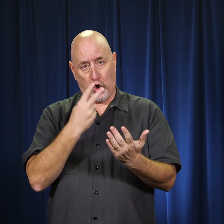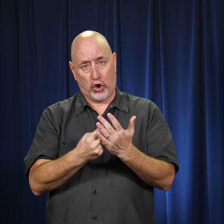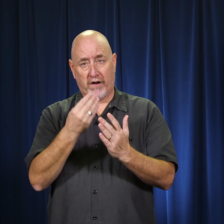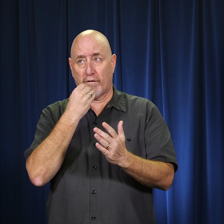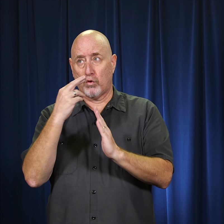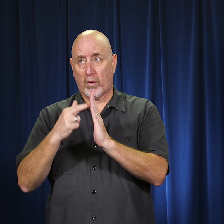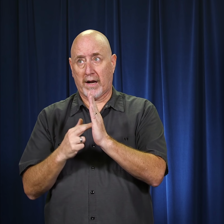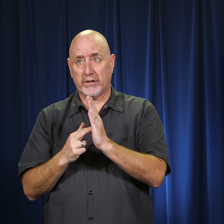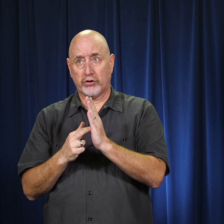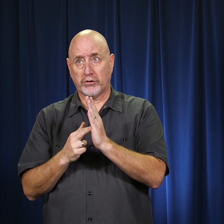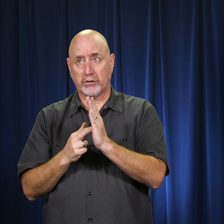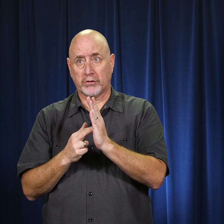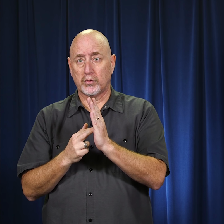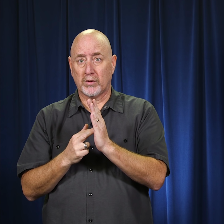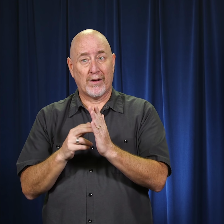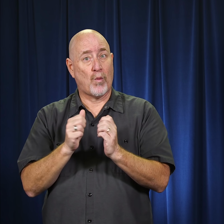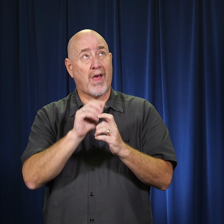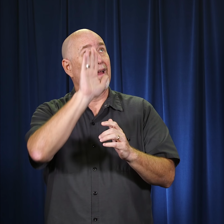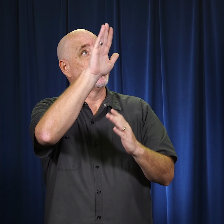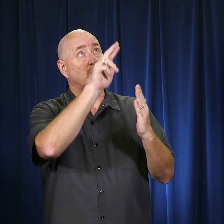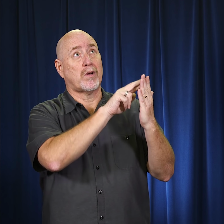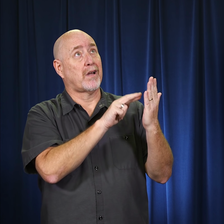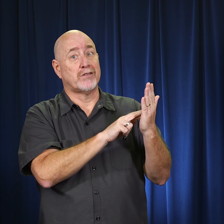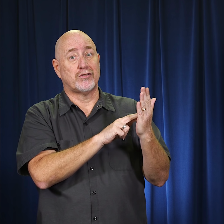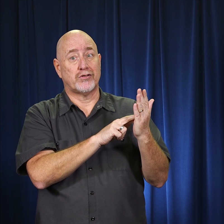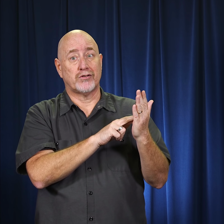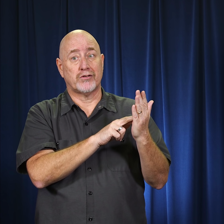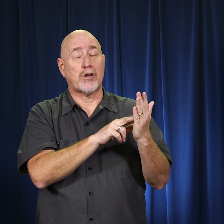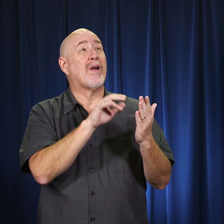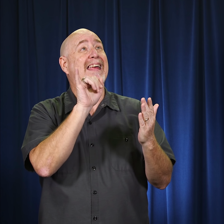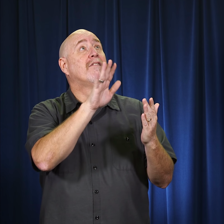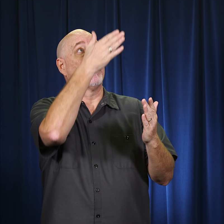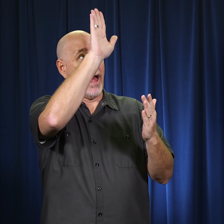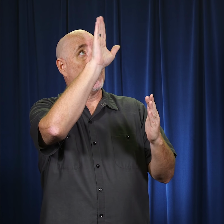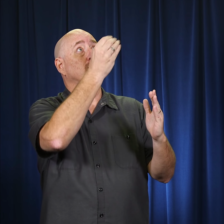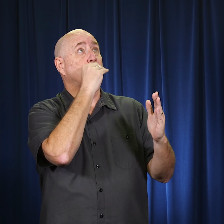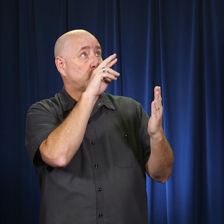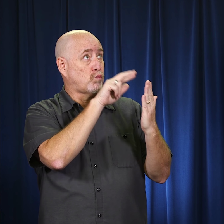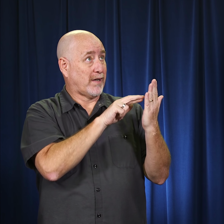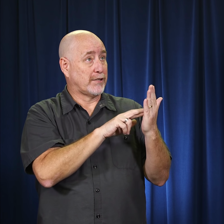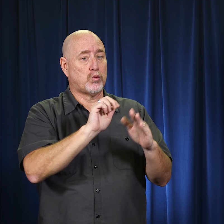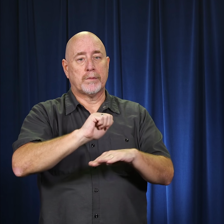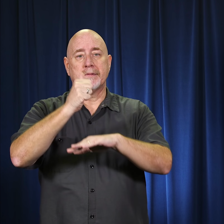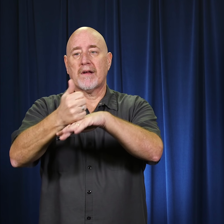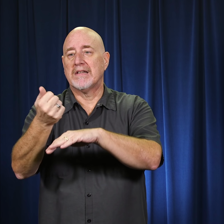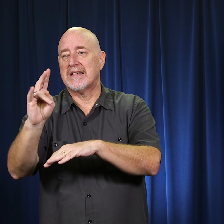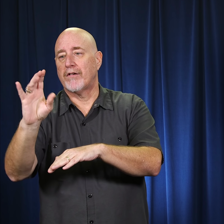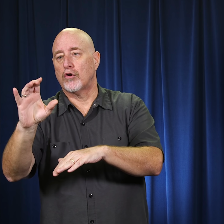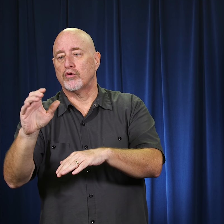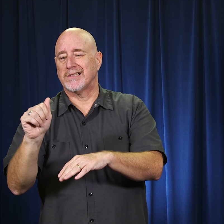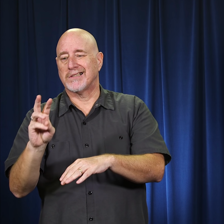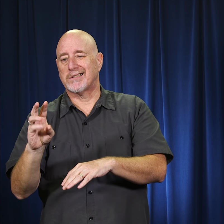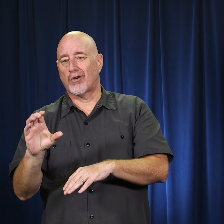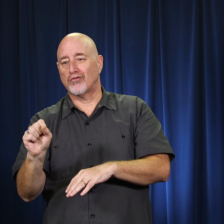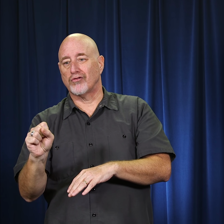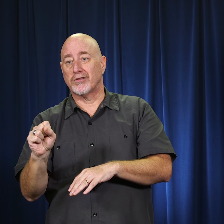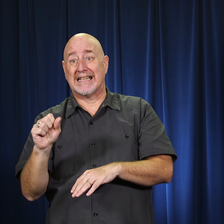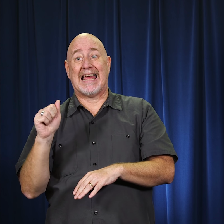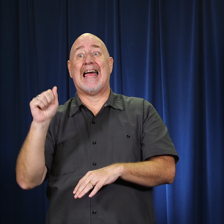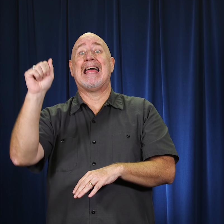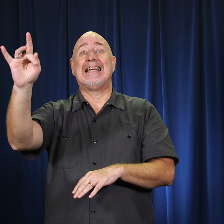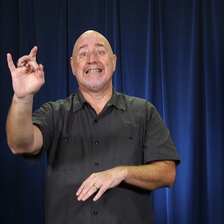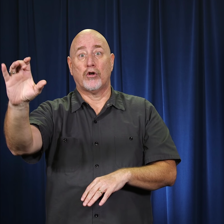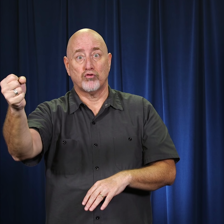the food regulations, we realize that if those regulations had been put into place in the 1700s, 1600s,